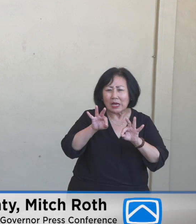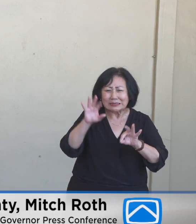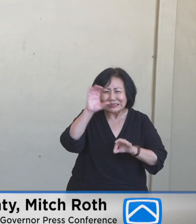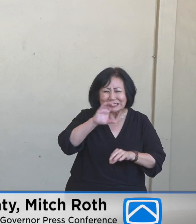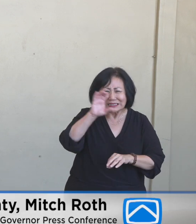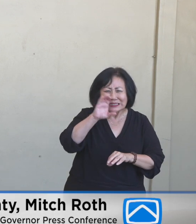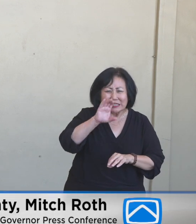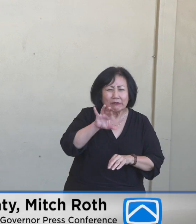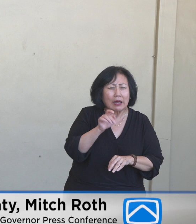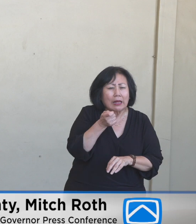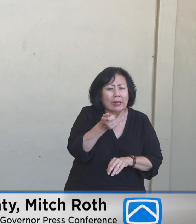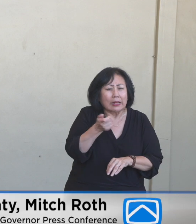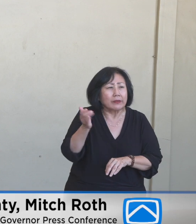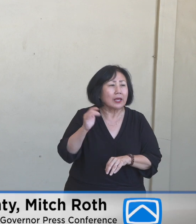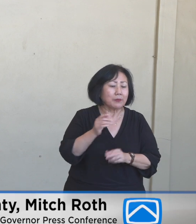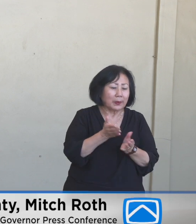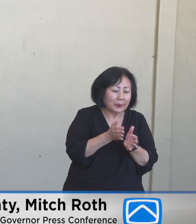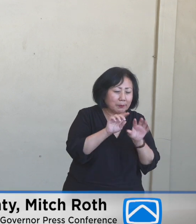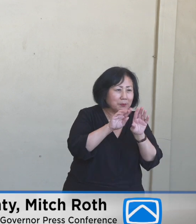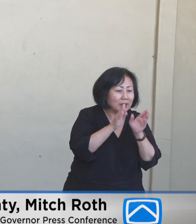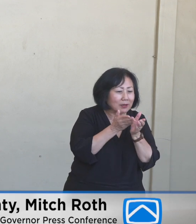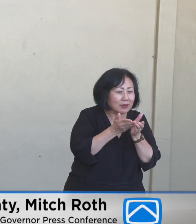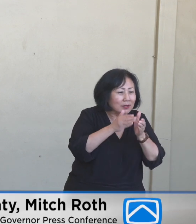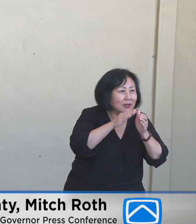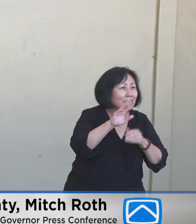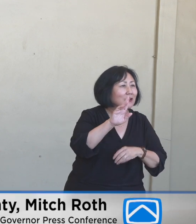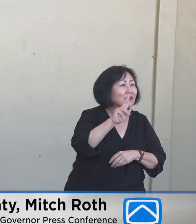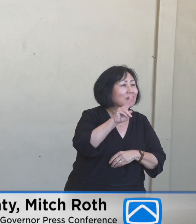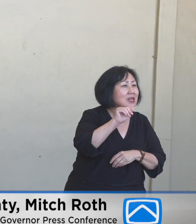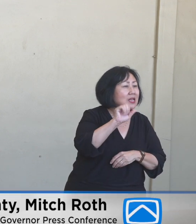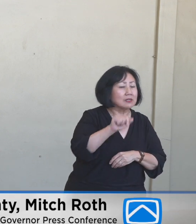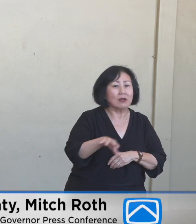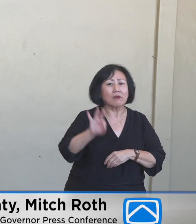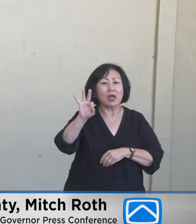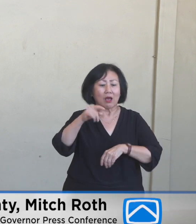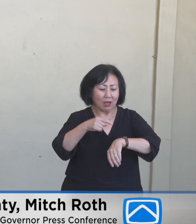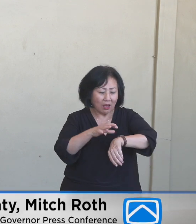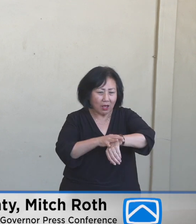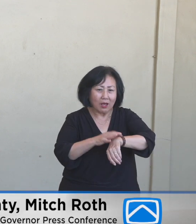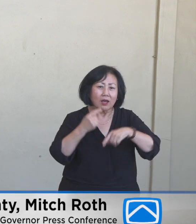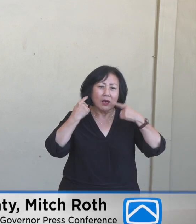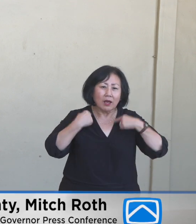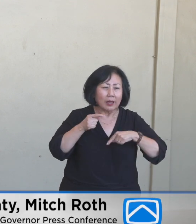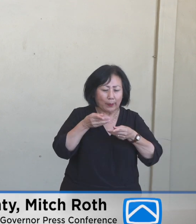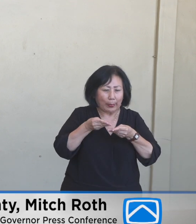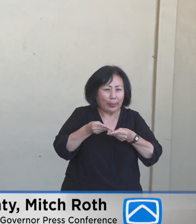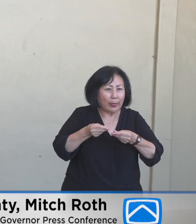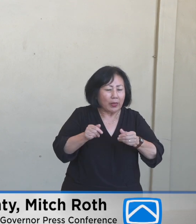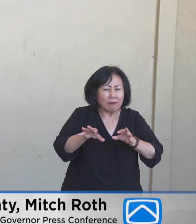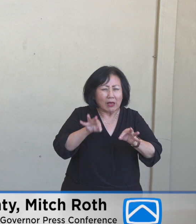small things, a little vase, some jewelry that had pretty much been melted down.